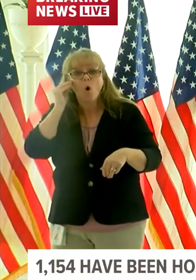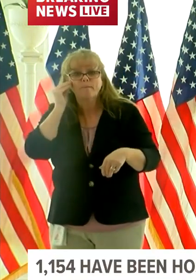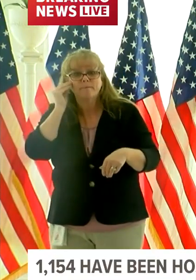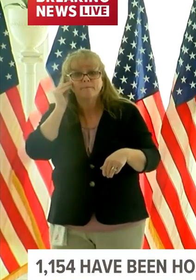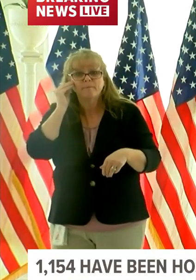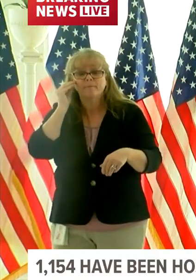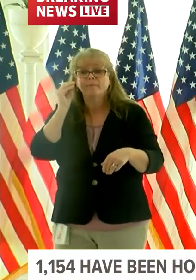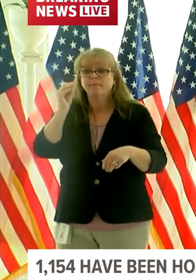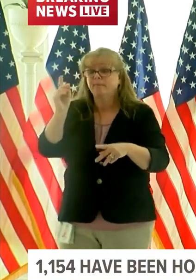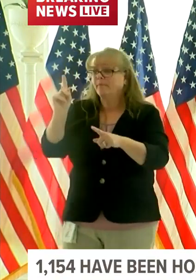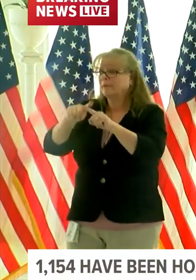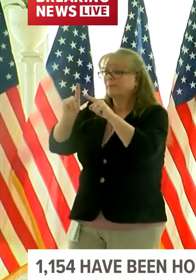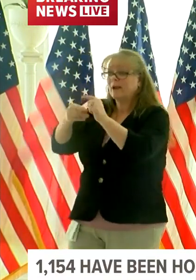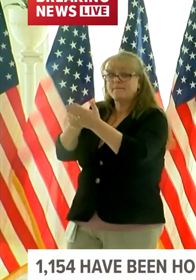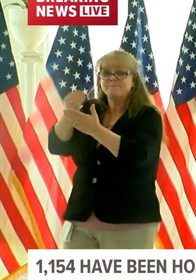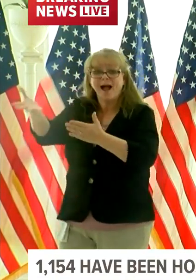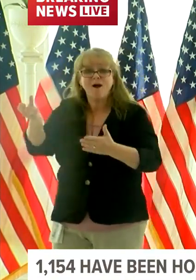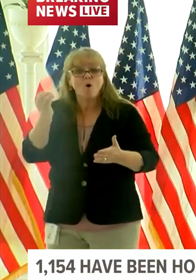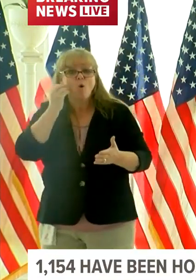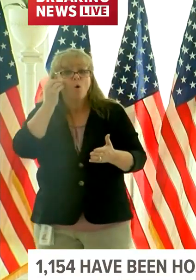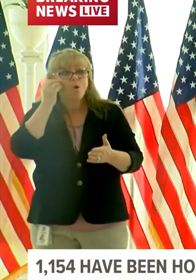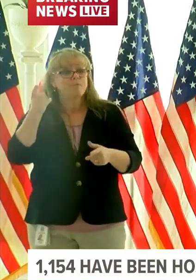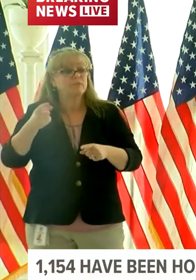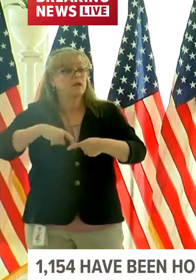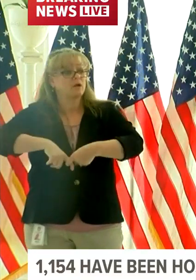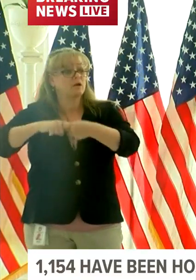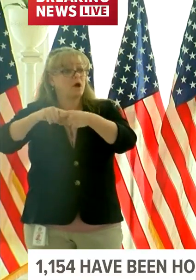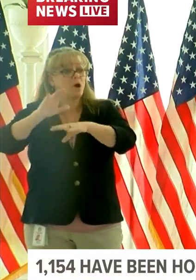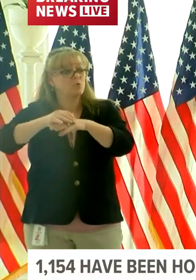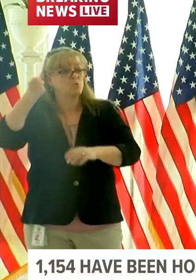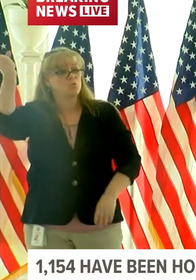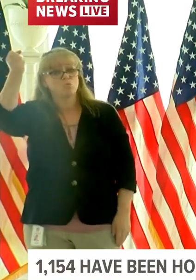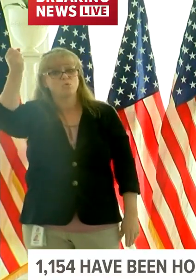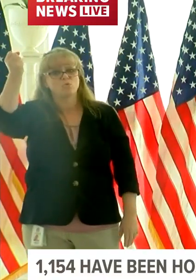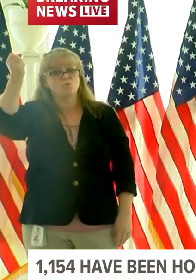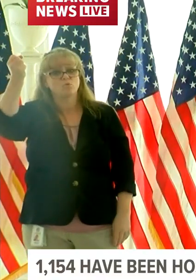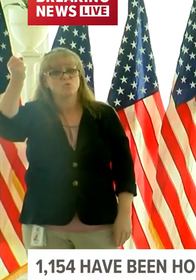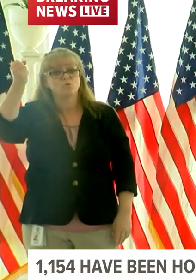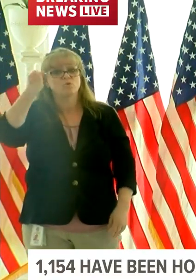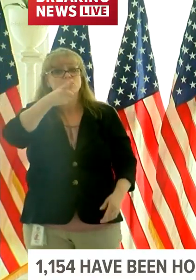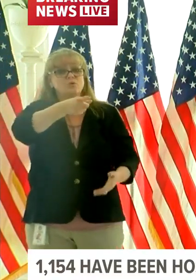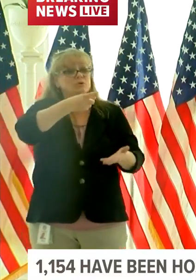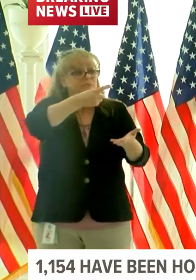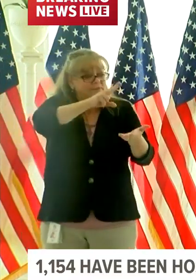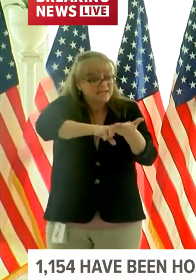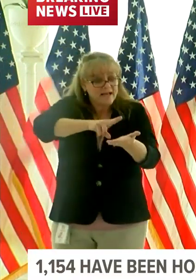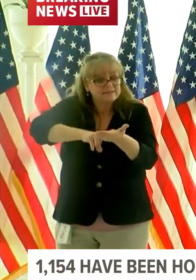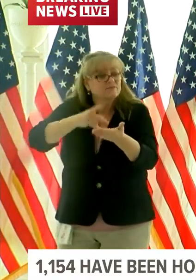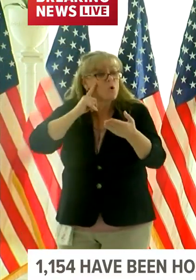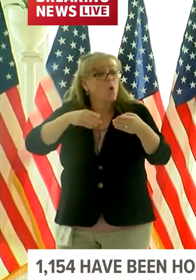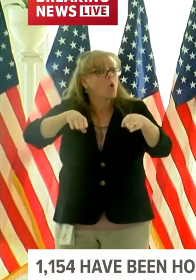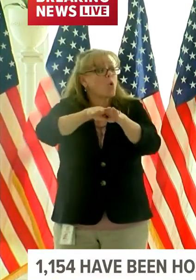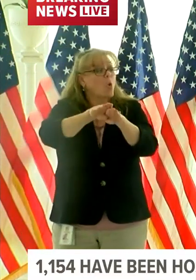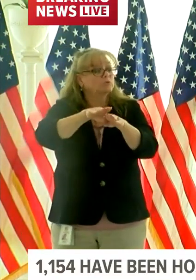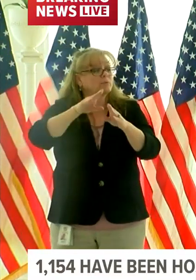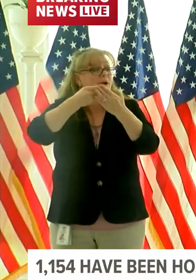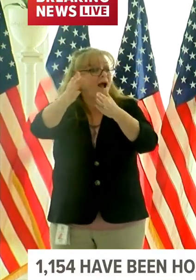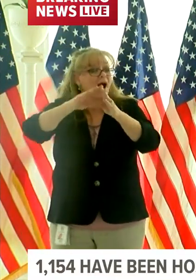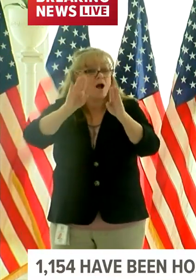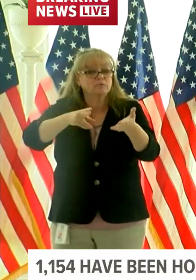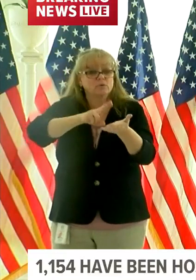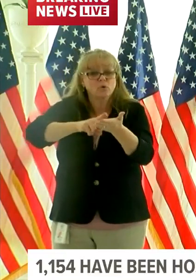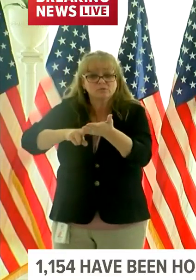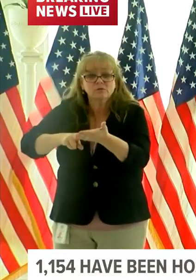and people are allowed to go to closings, but the people who are selling their homes are not being allowed to find replacement